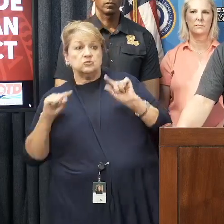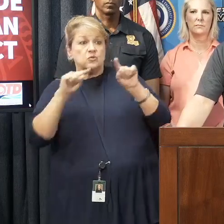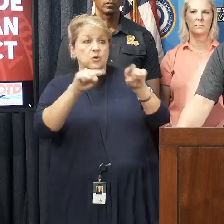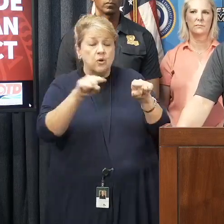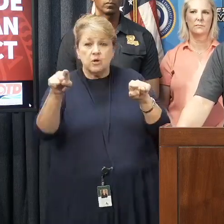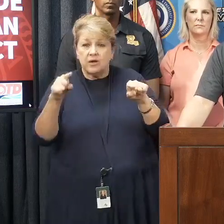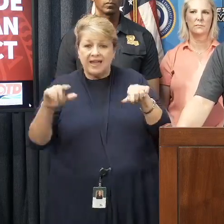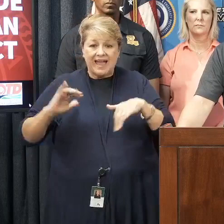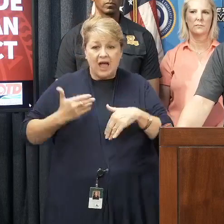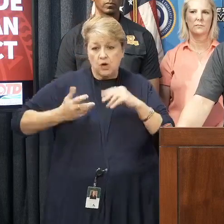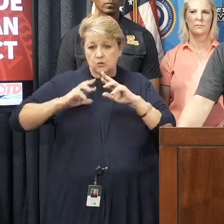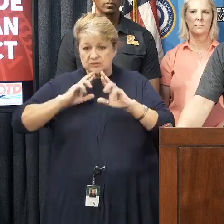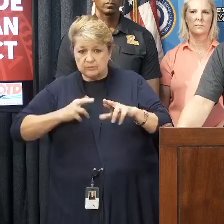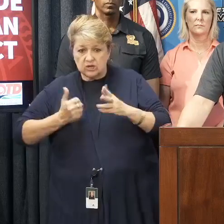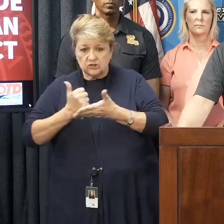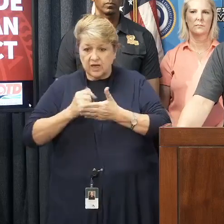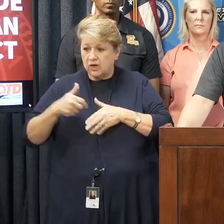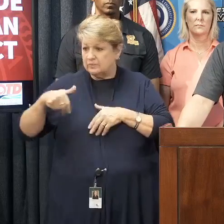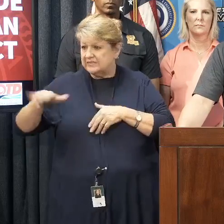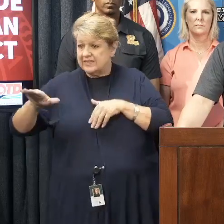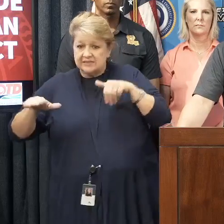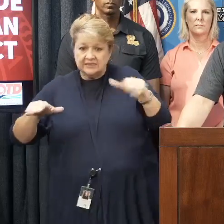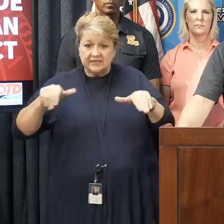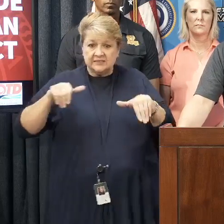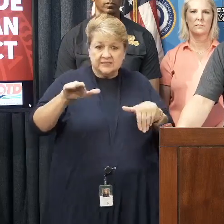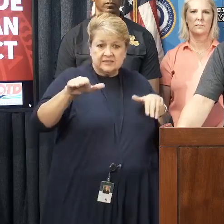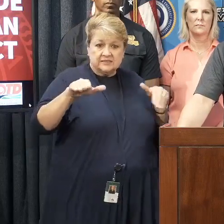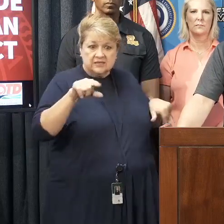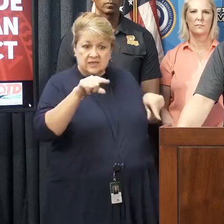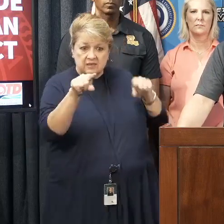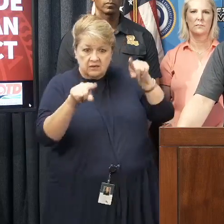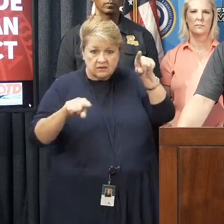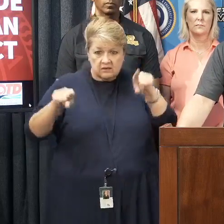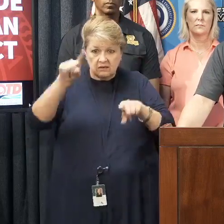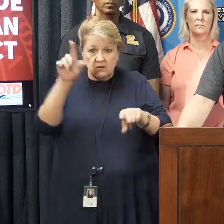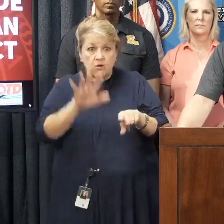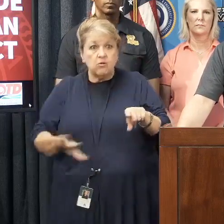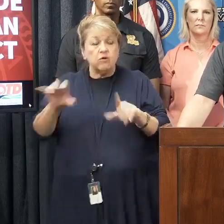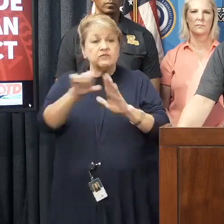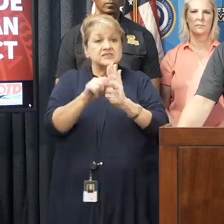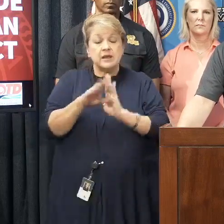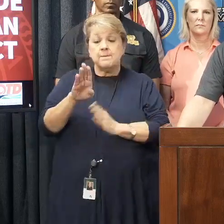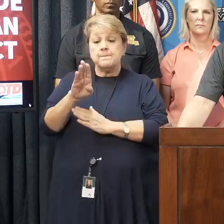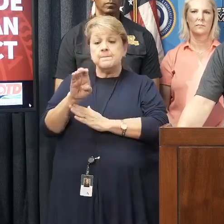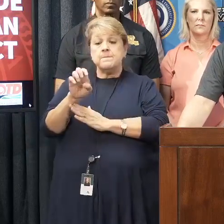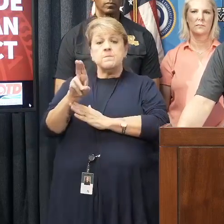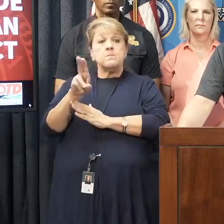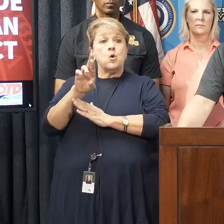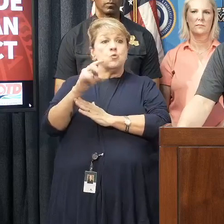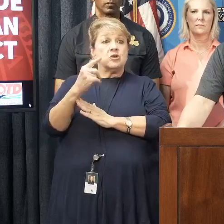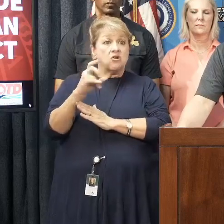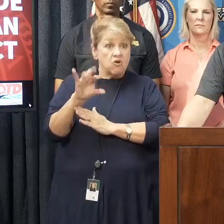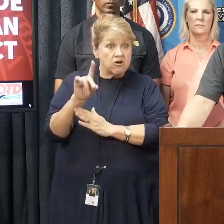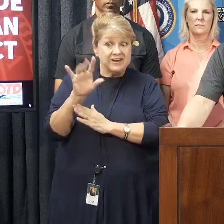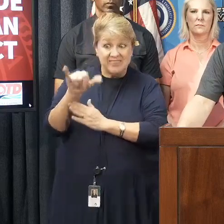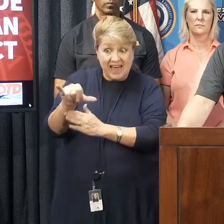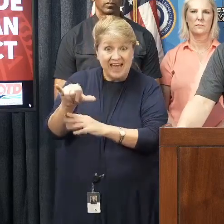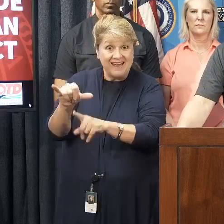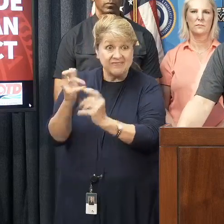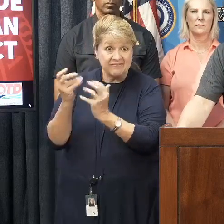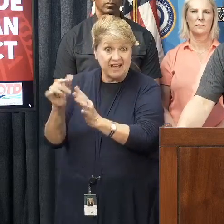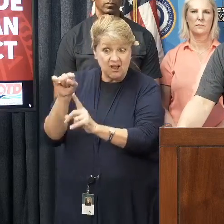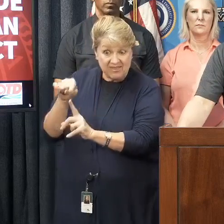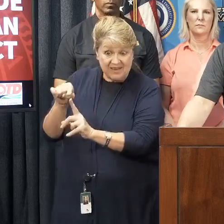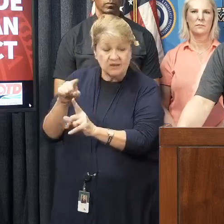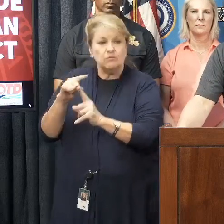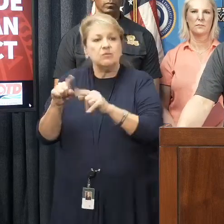state's response to both the Beauregard situation as well as other fires and ongoing efforts related to the heat and the